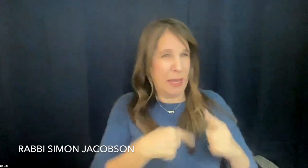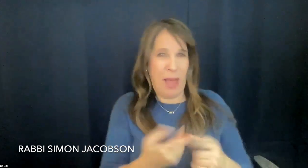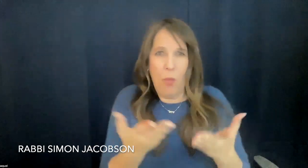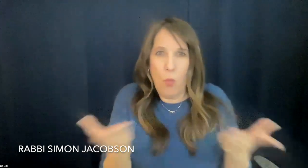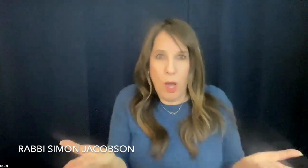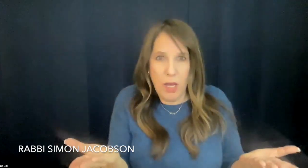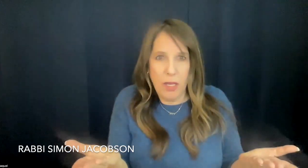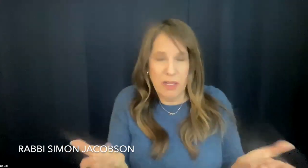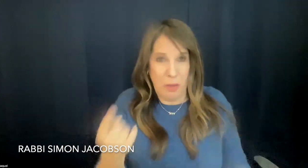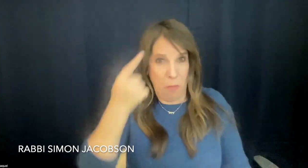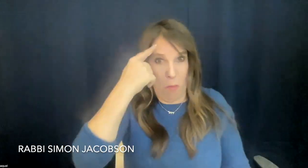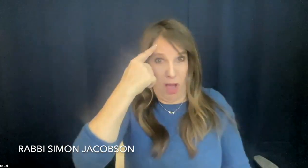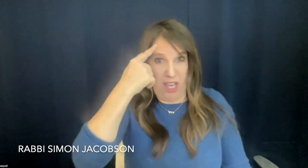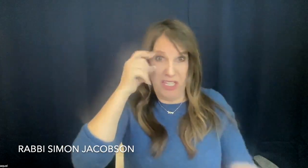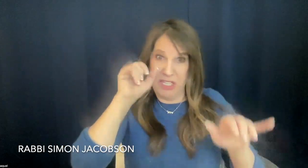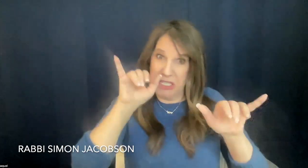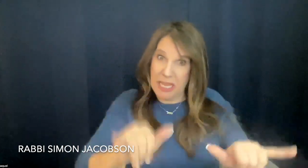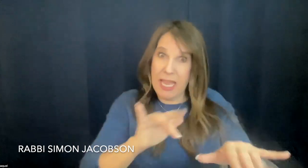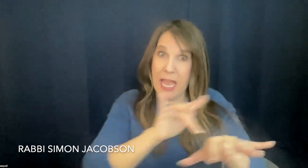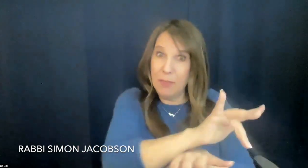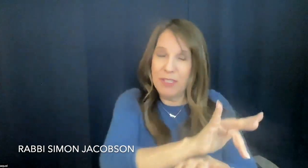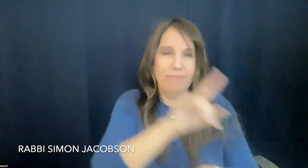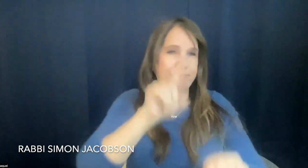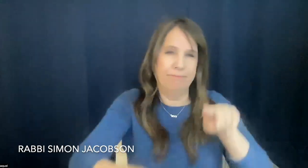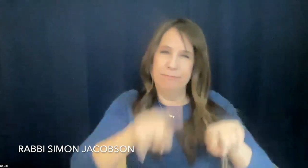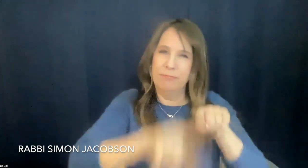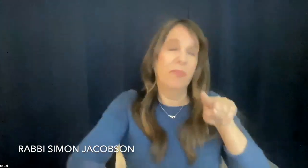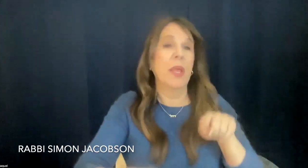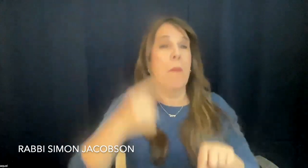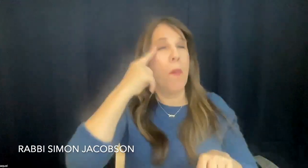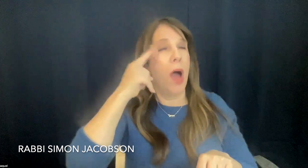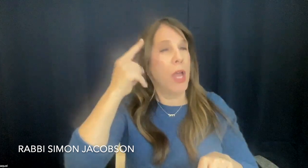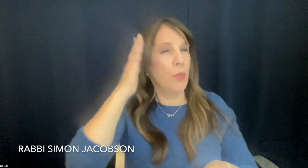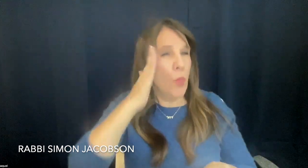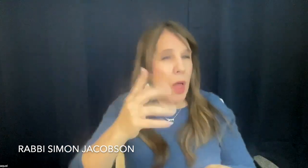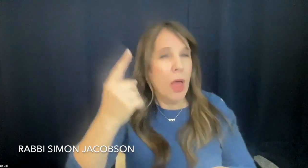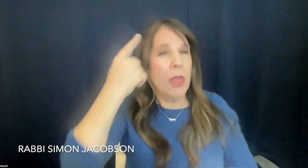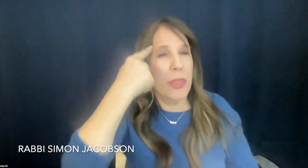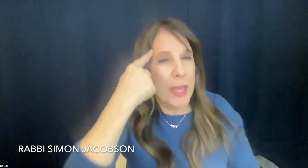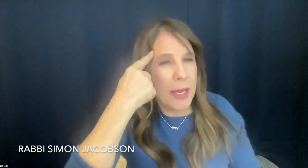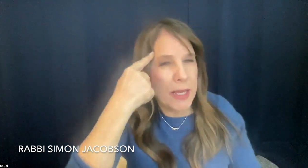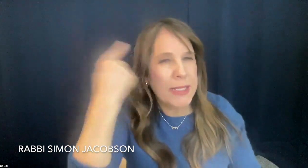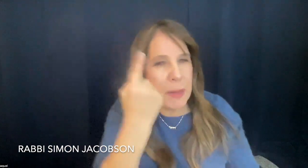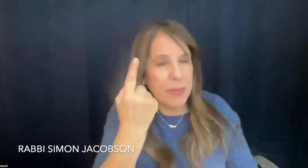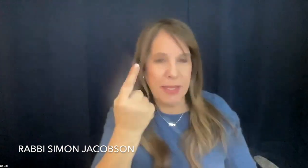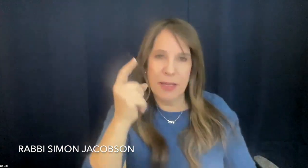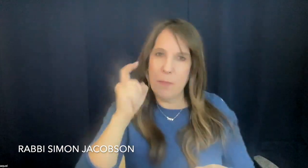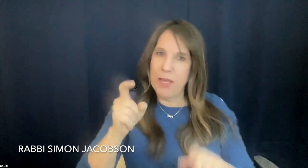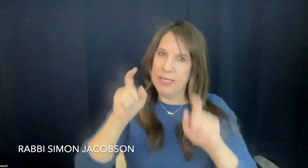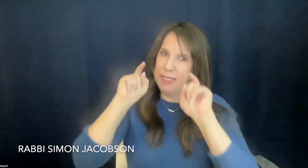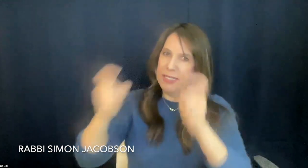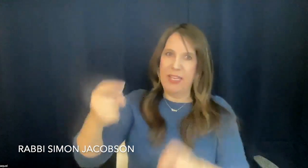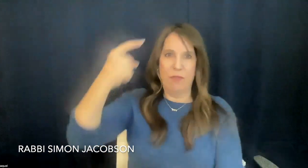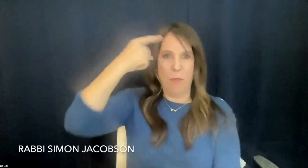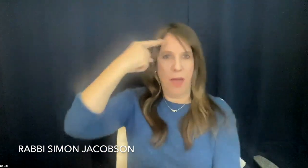what is an empty mind going to do? Well, there's no such thing as empty mind. What's your mind going to think? It's going to think about whatever is on it. You have to fill it with something